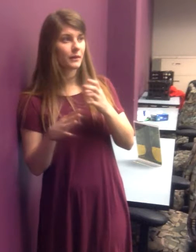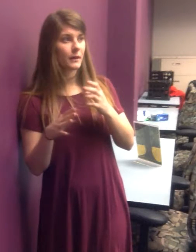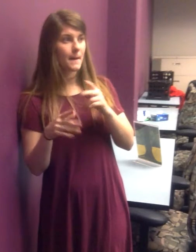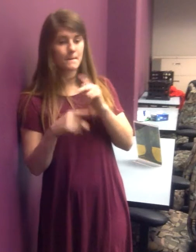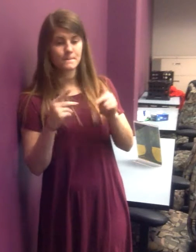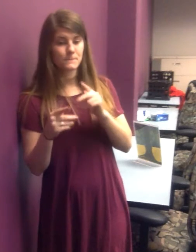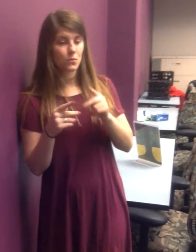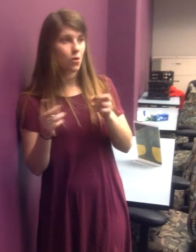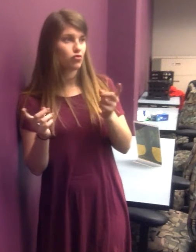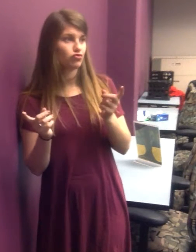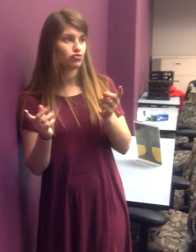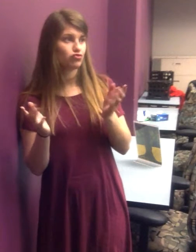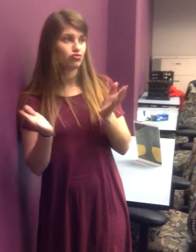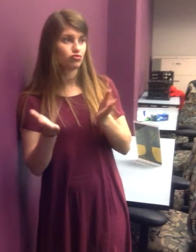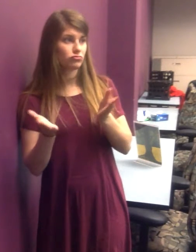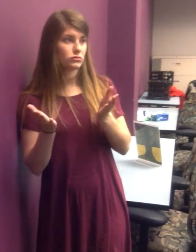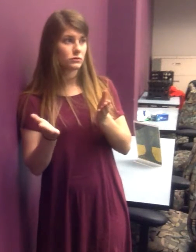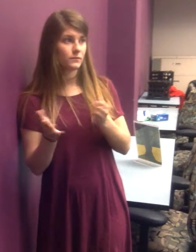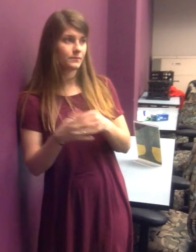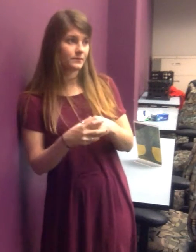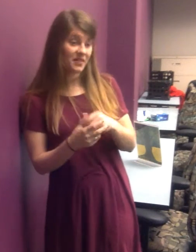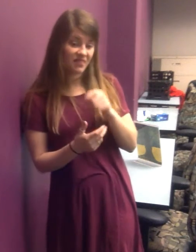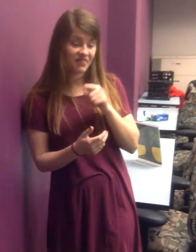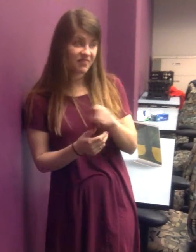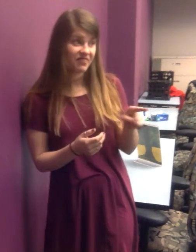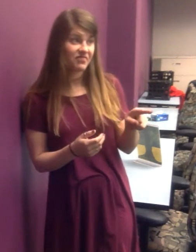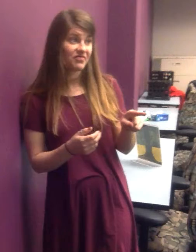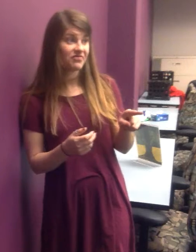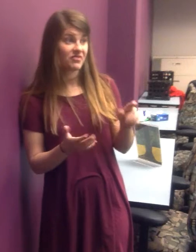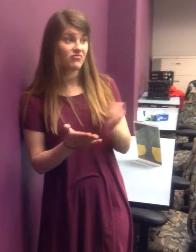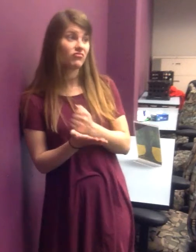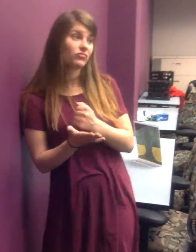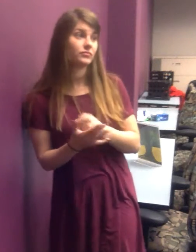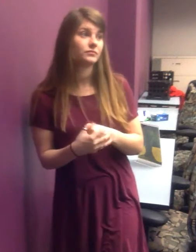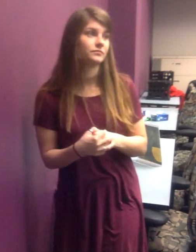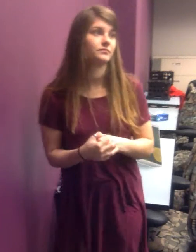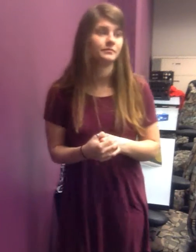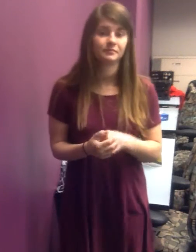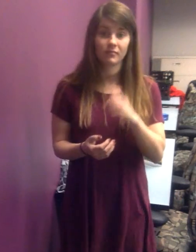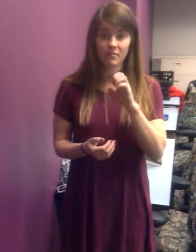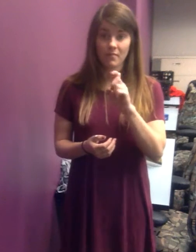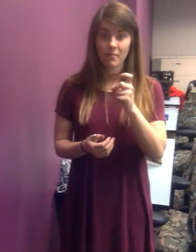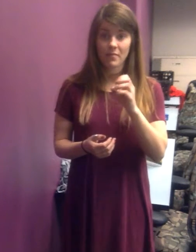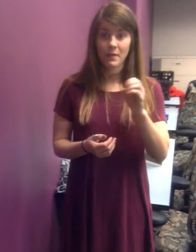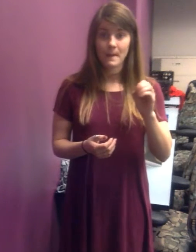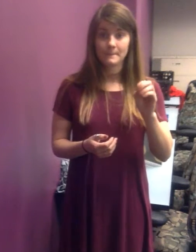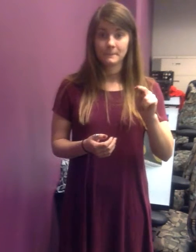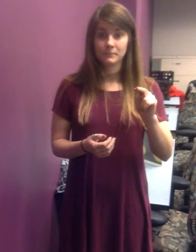Exxon's Millions for Skeptic groups made it a public target, which would eventually be a problem for a publicly traded company.